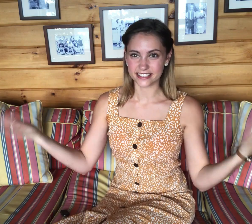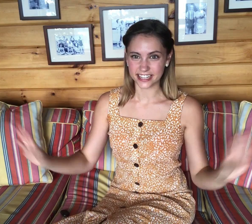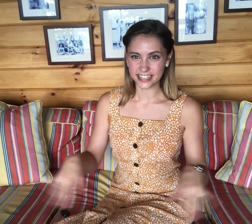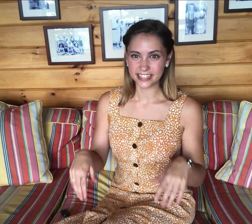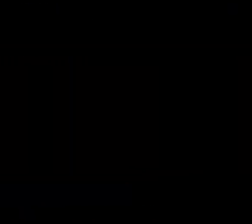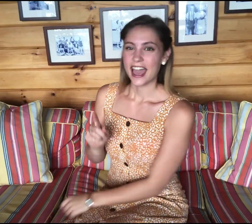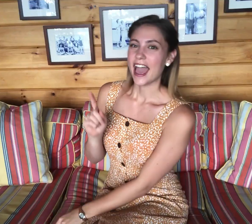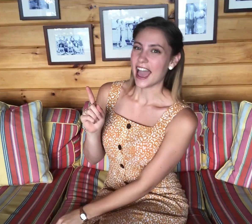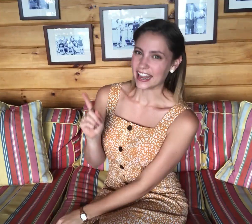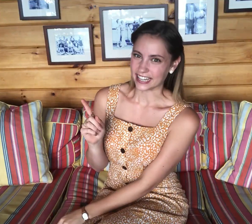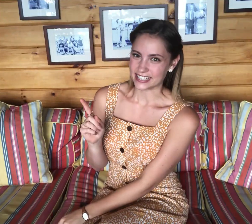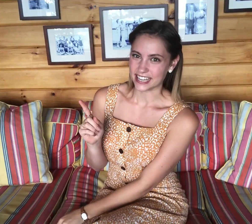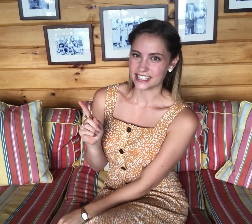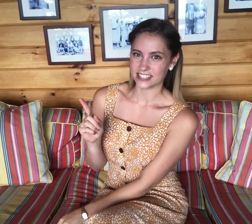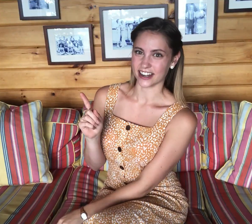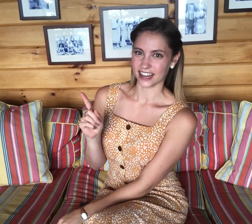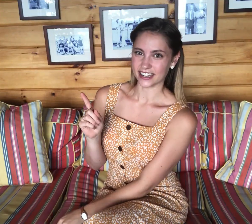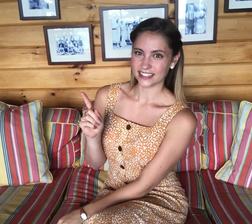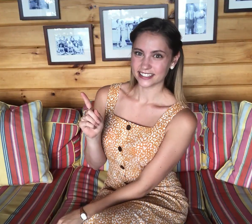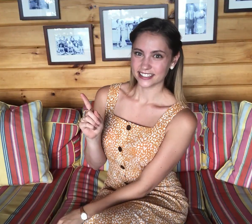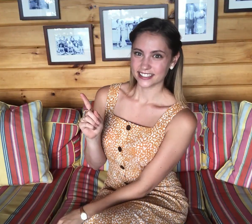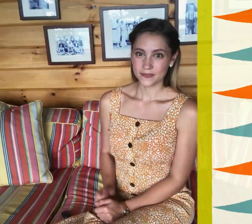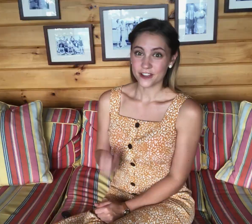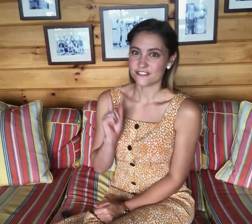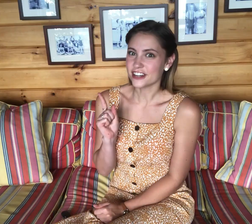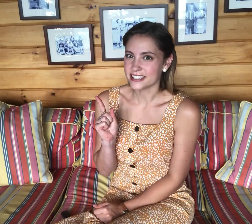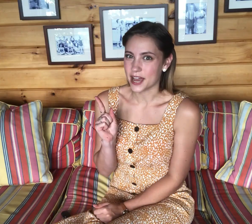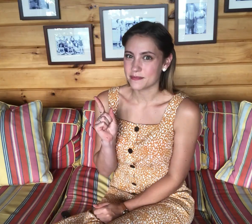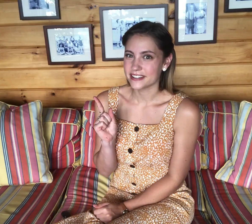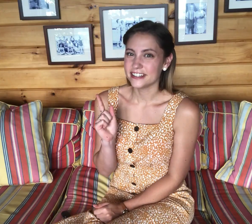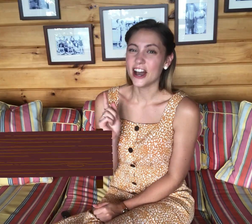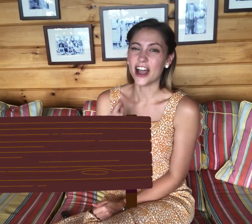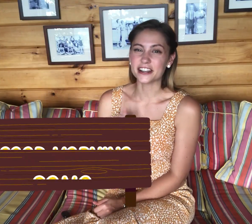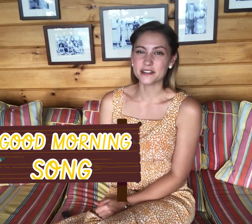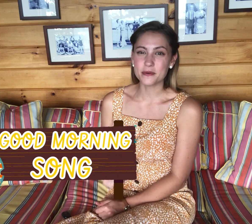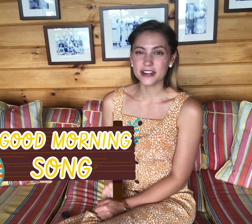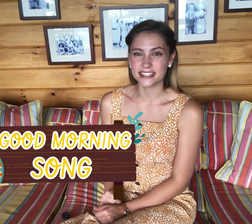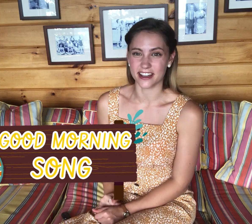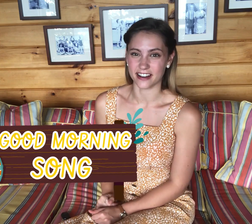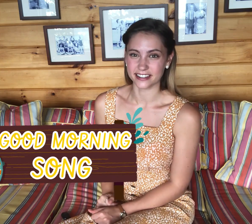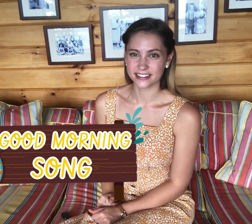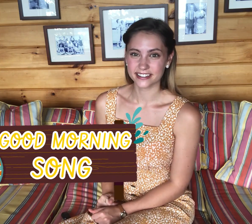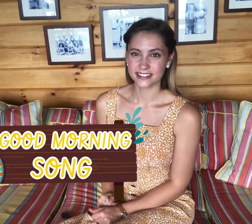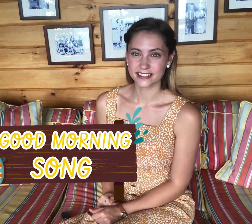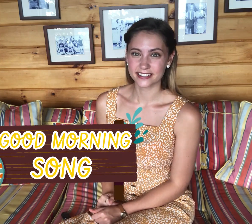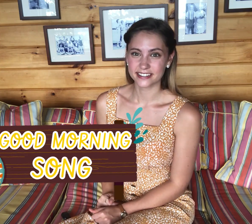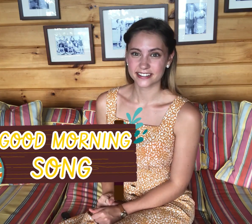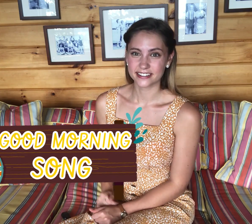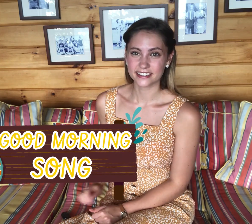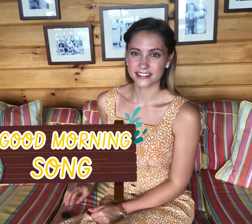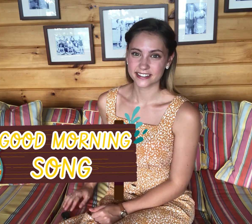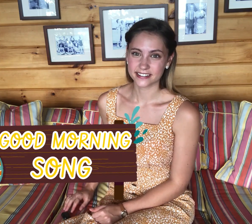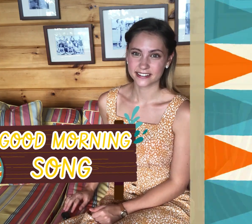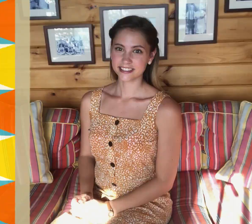My name is Jen, and I am with you every Wednesday at 10 a.m. singing and signing your favorite nursery rhymes and